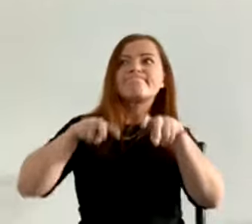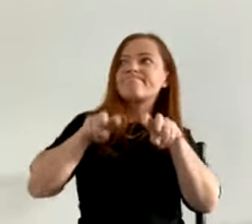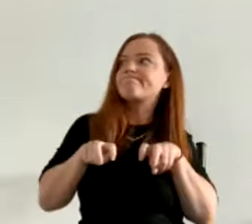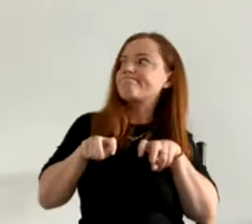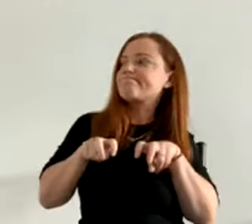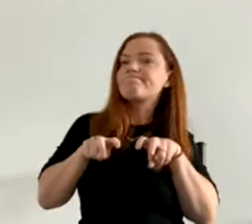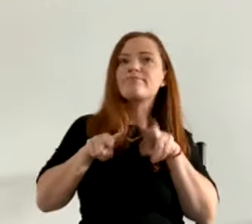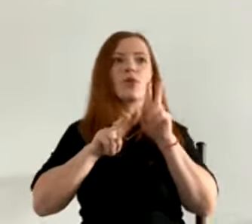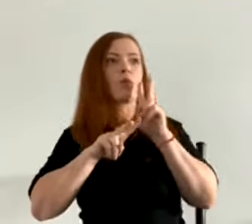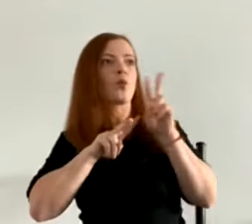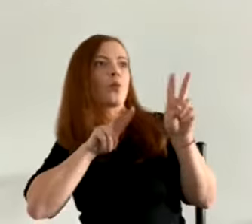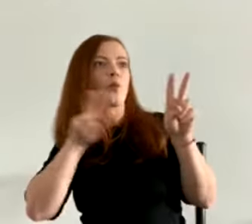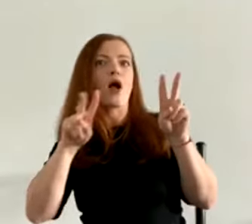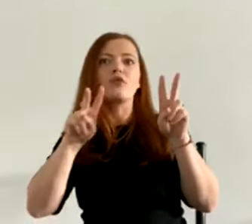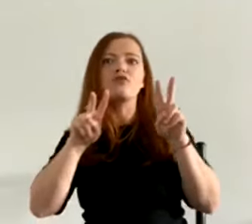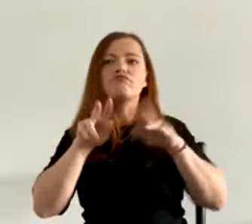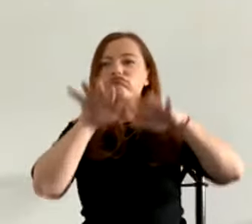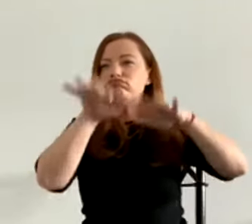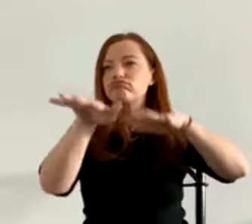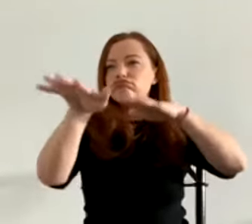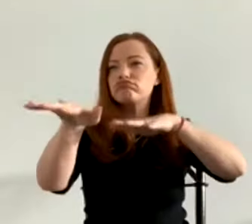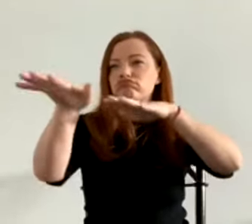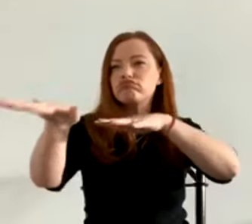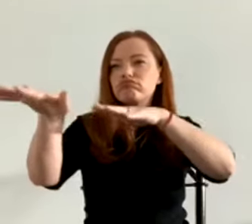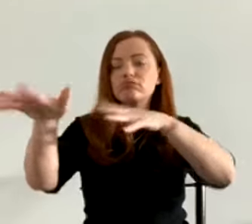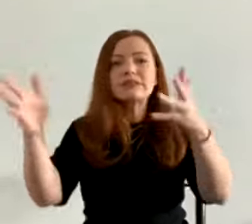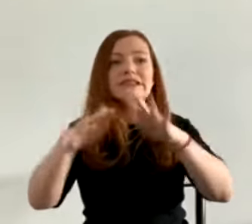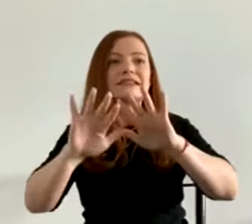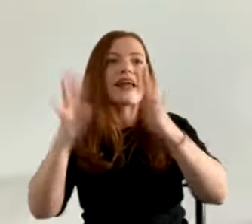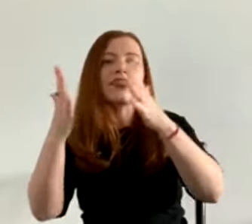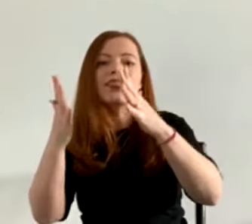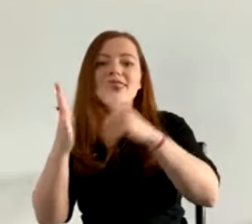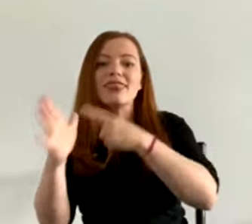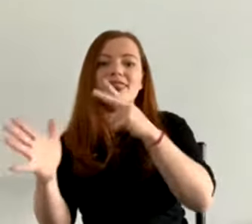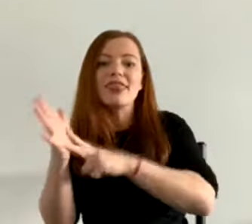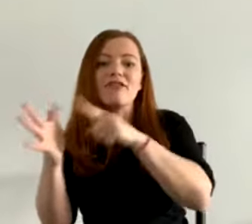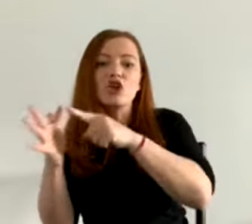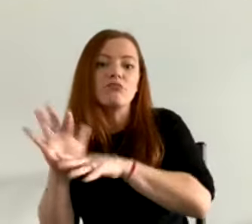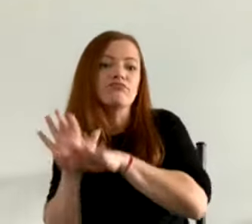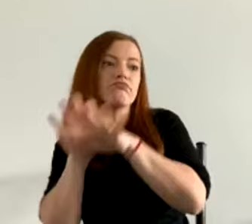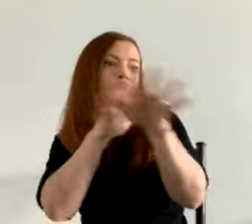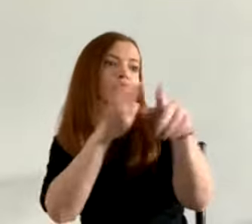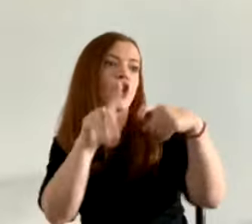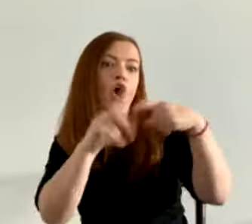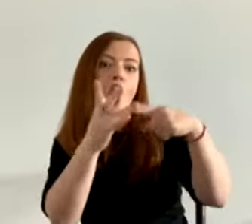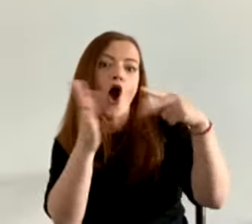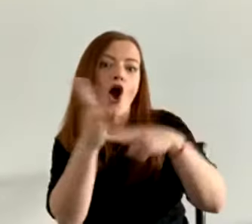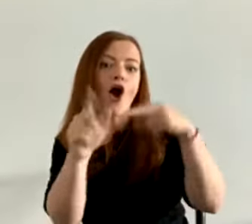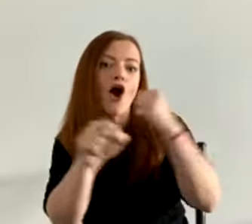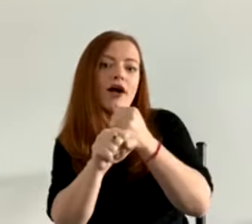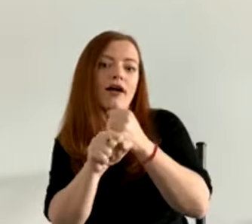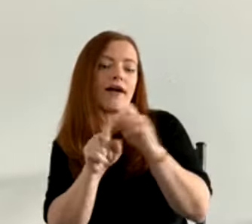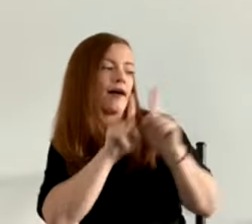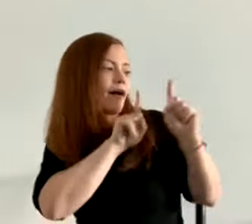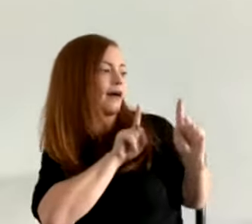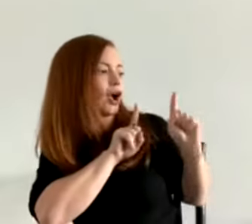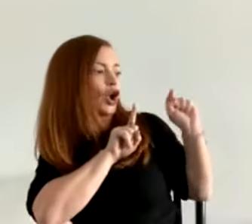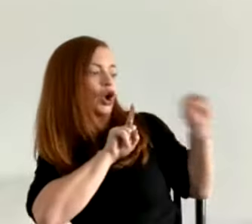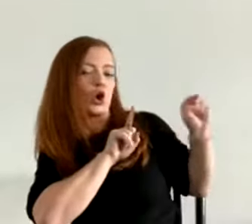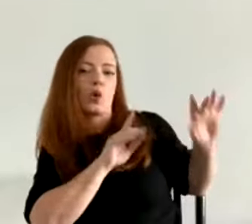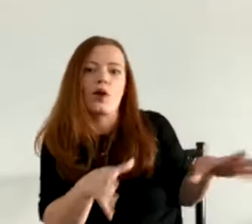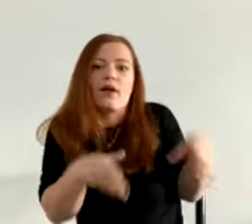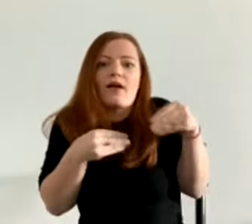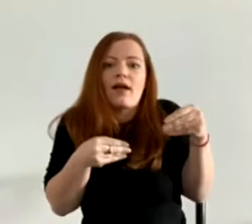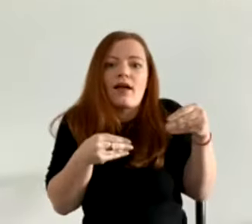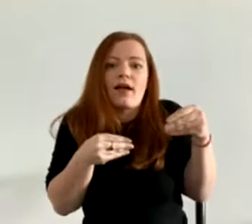the yellow procession on 10th Avenue make its way to Kong's last stand. You held a painting of a wiener dog we'd just bought from a